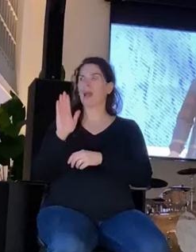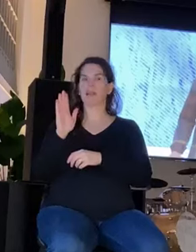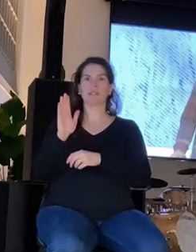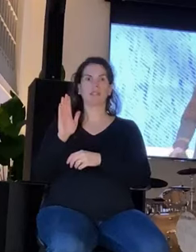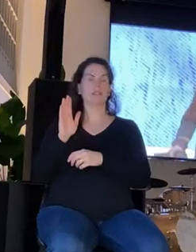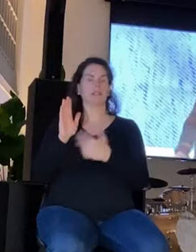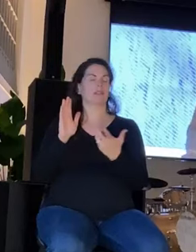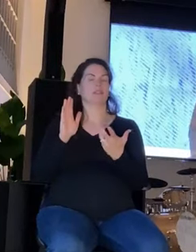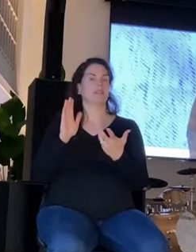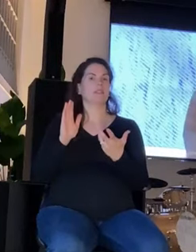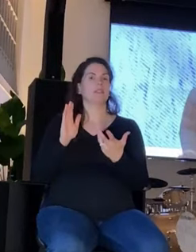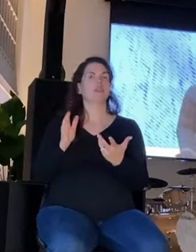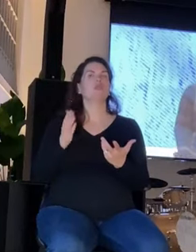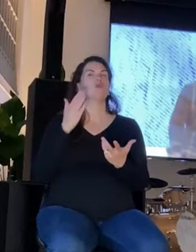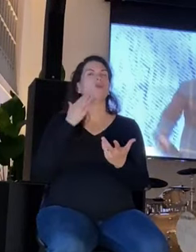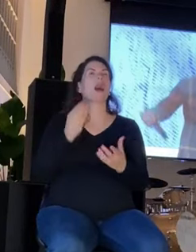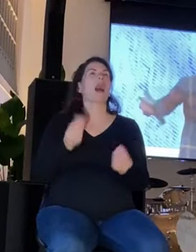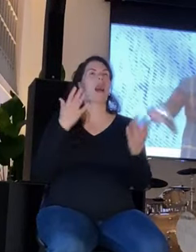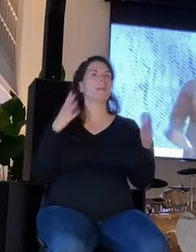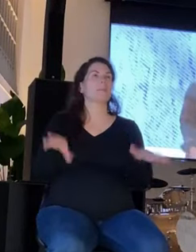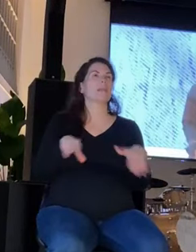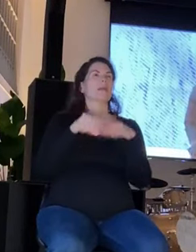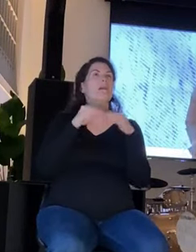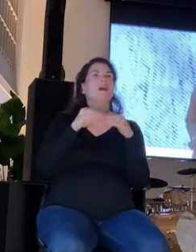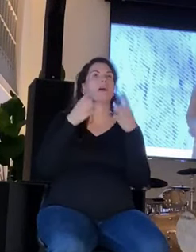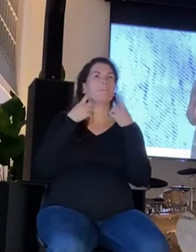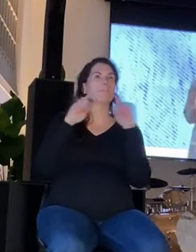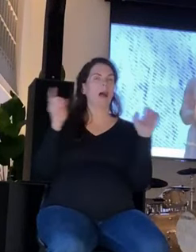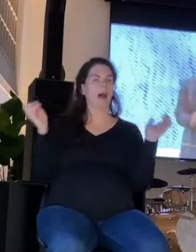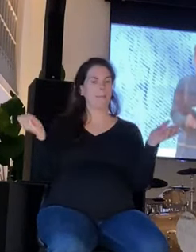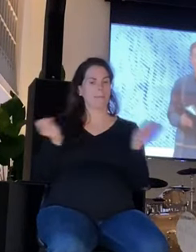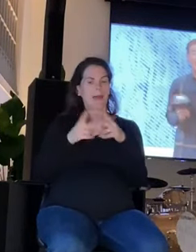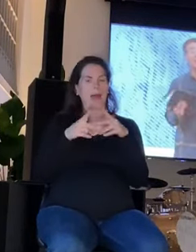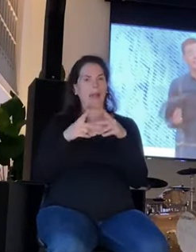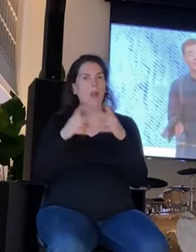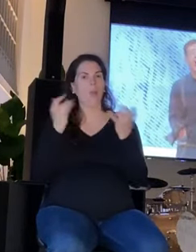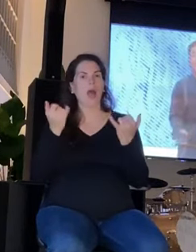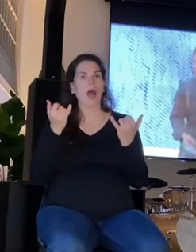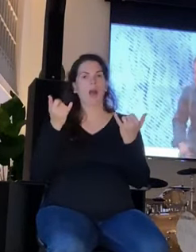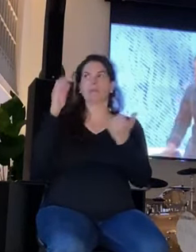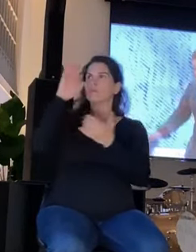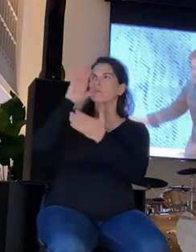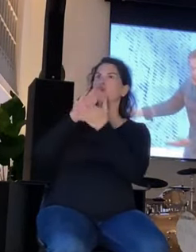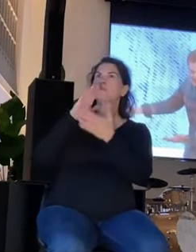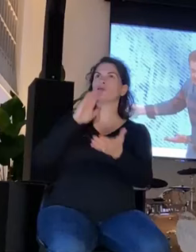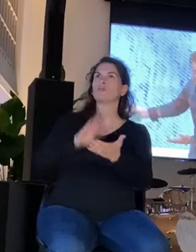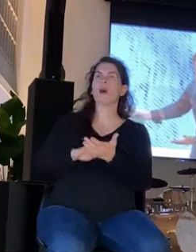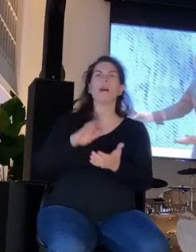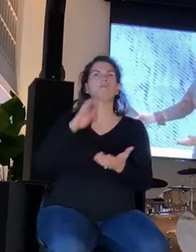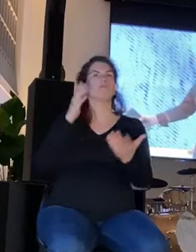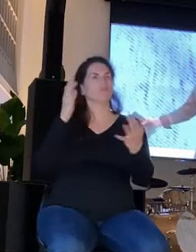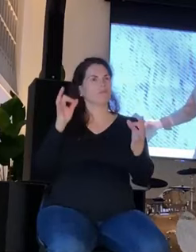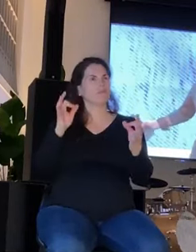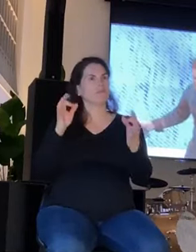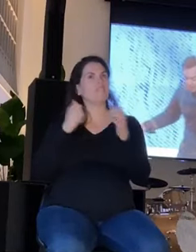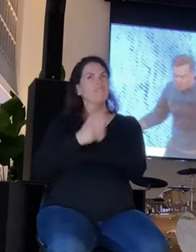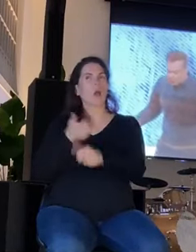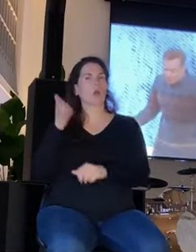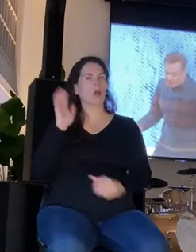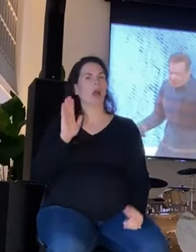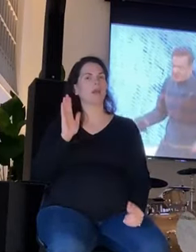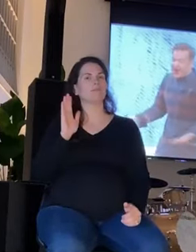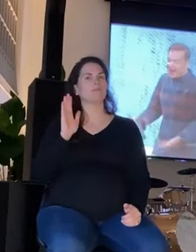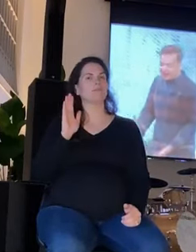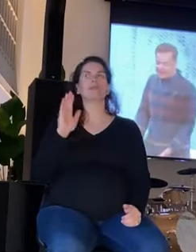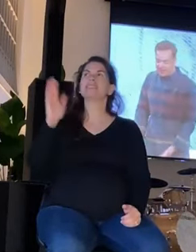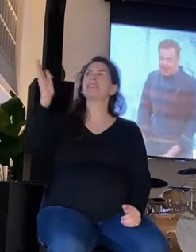can't even count how many marriages are restored because a husband and wife decide to stay on this path. To just